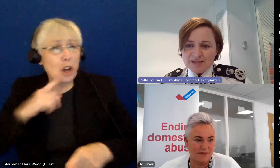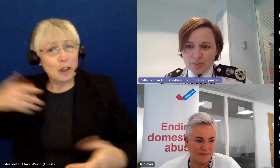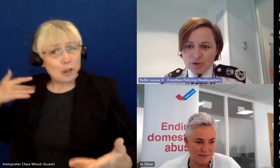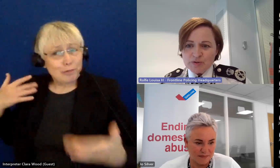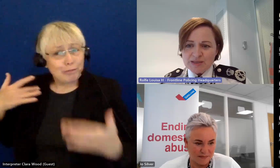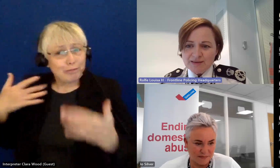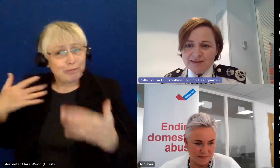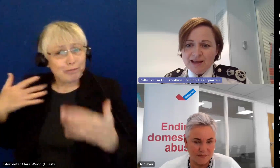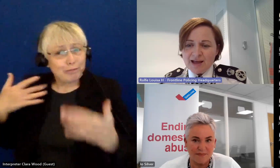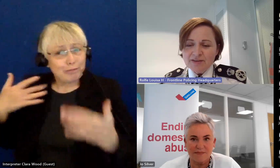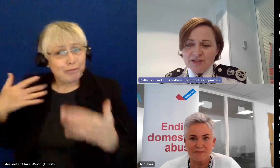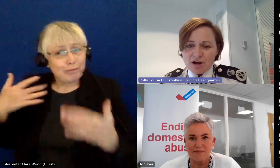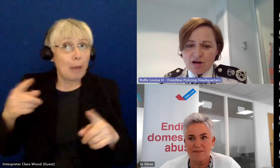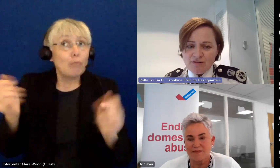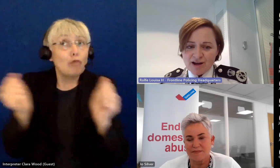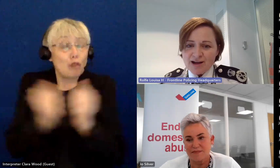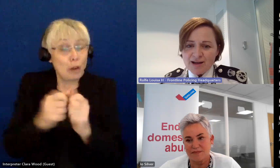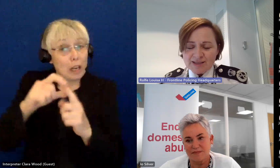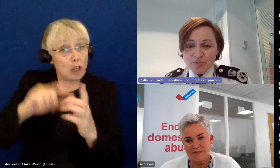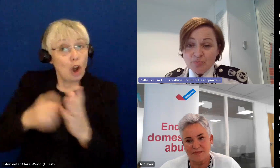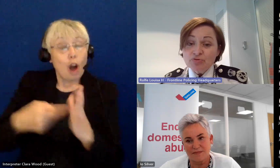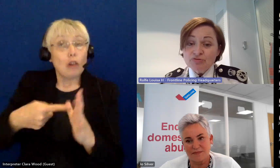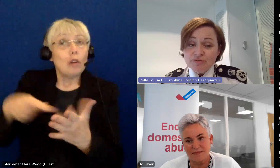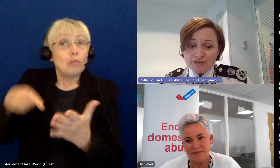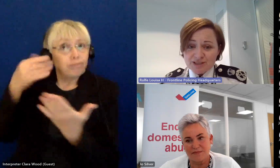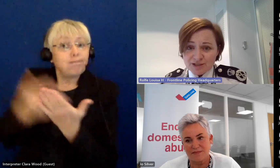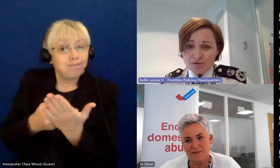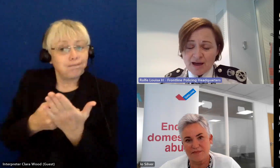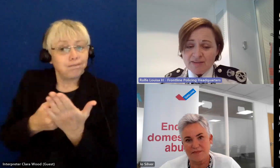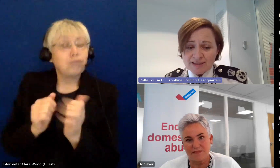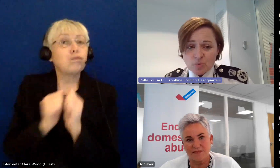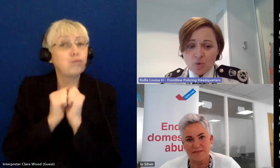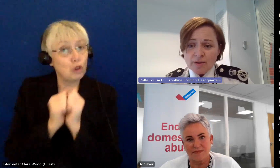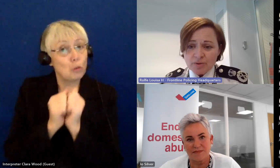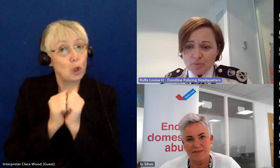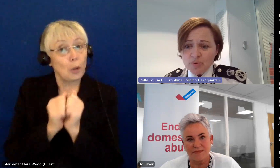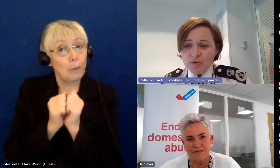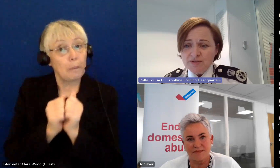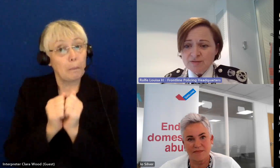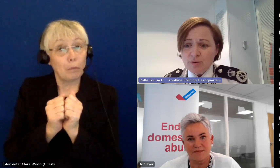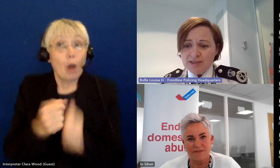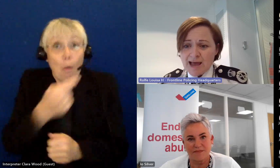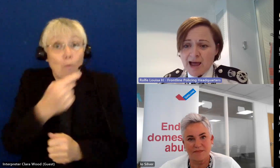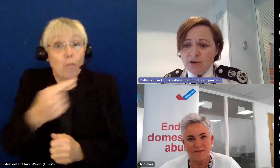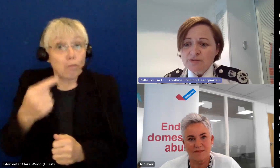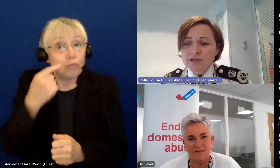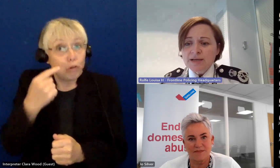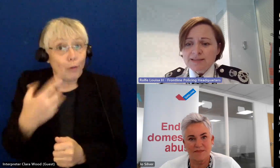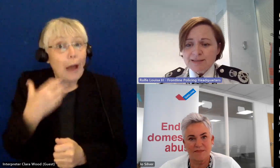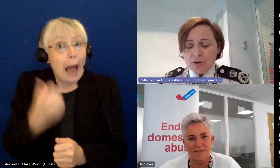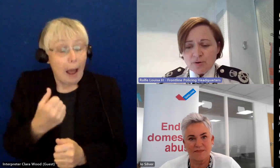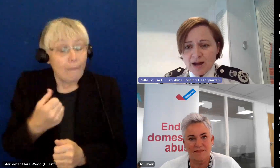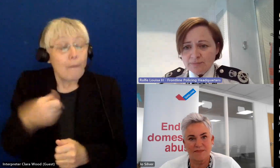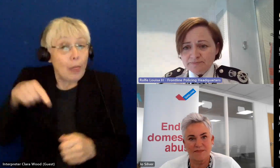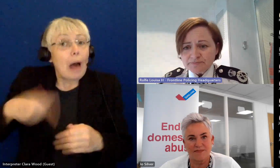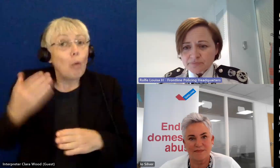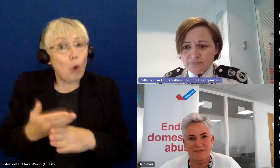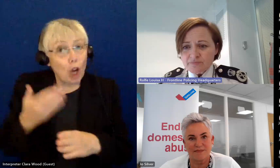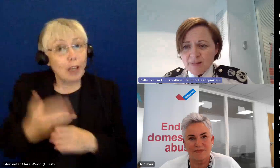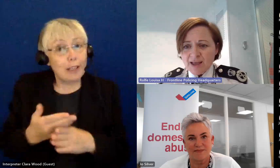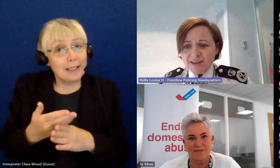in domestic abuse, and the Dara has been proven to do that. That's why we want to roll it out.